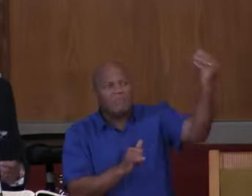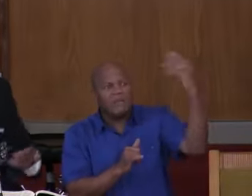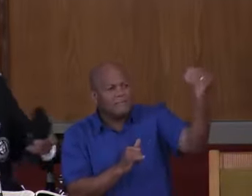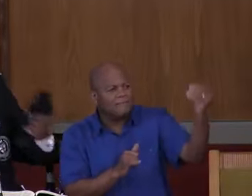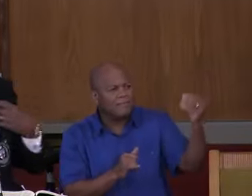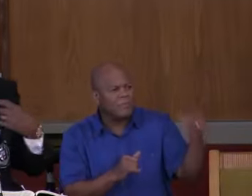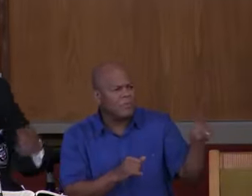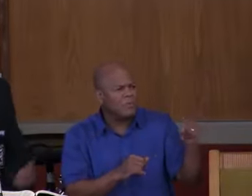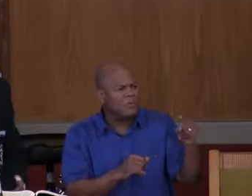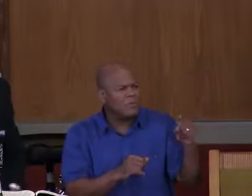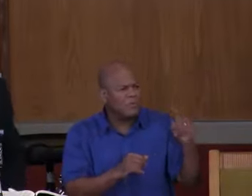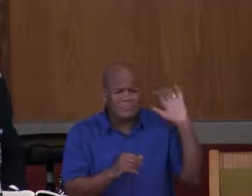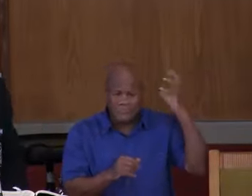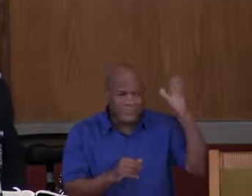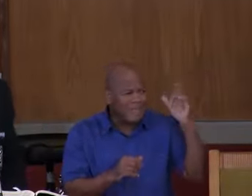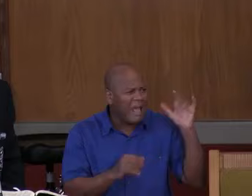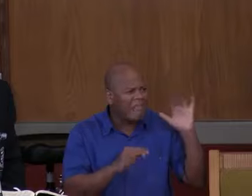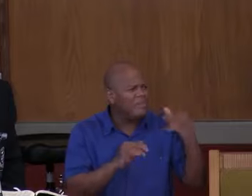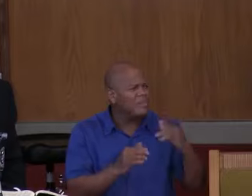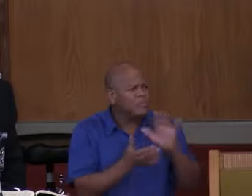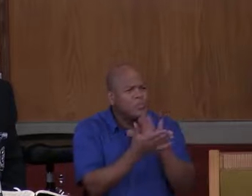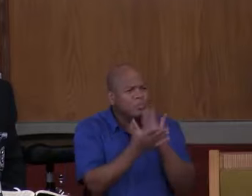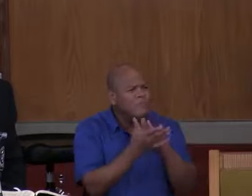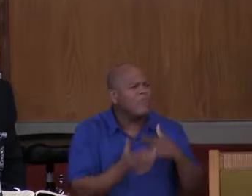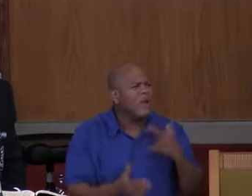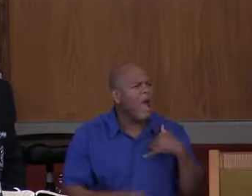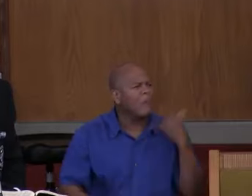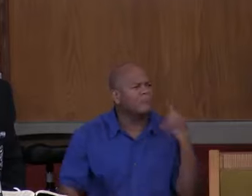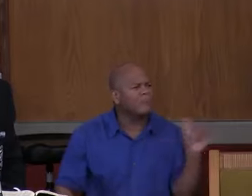own children. How you think we felt at the school?